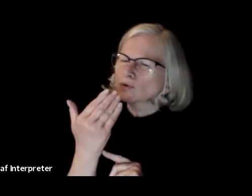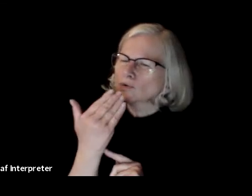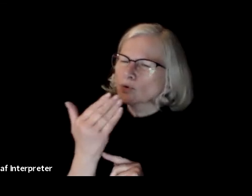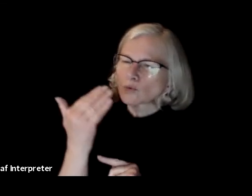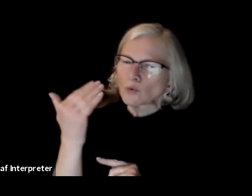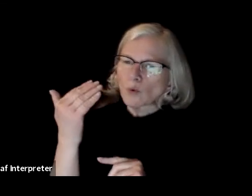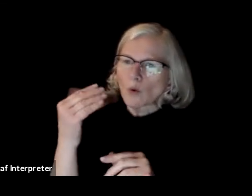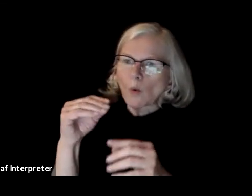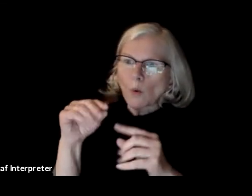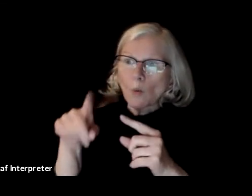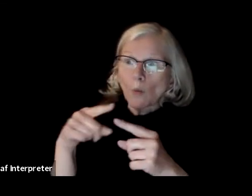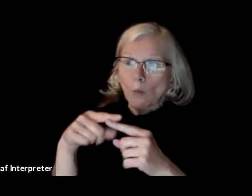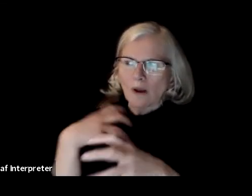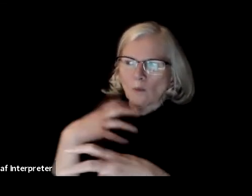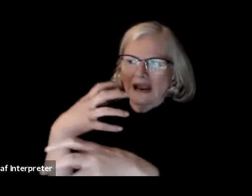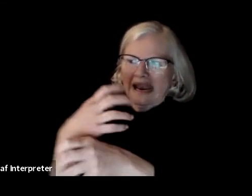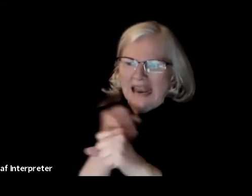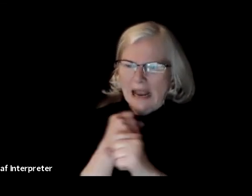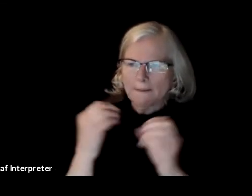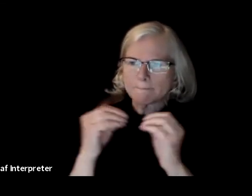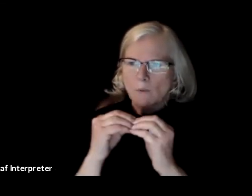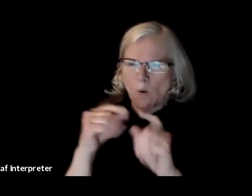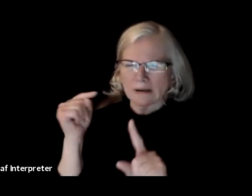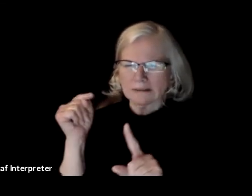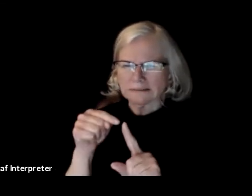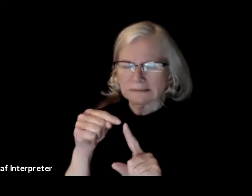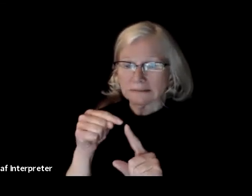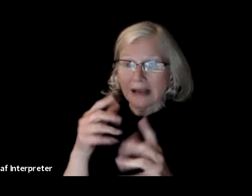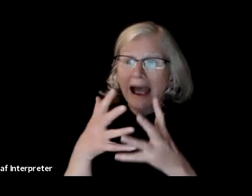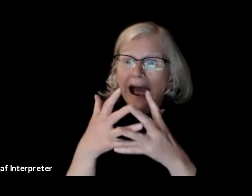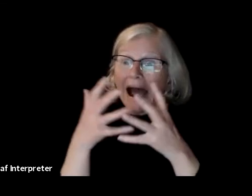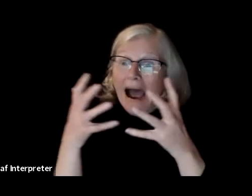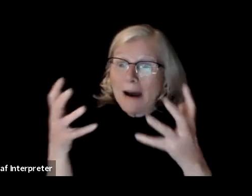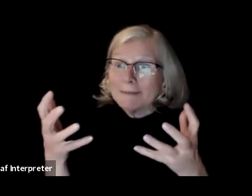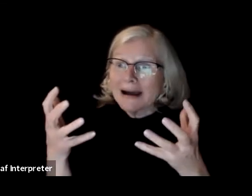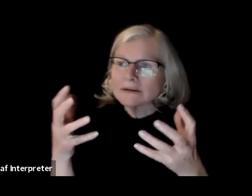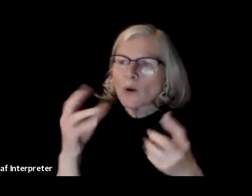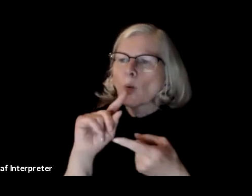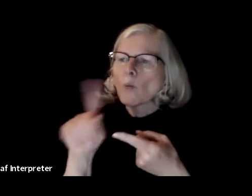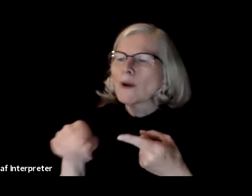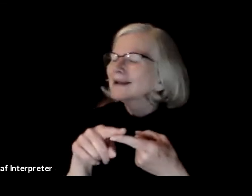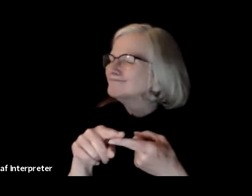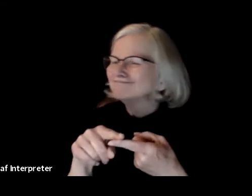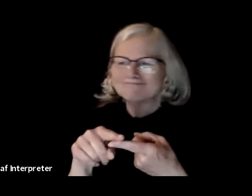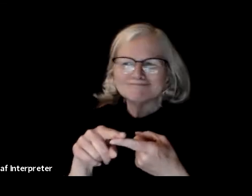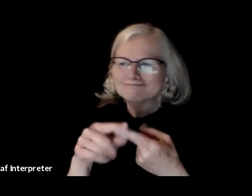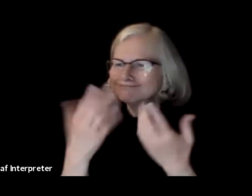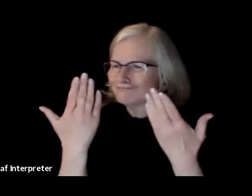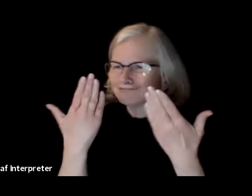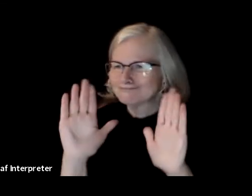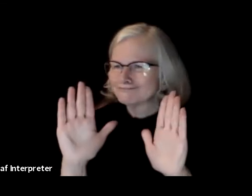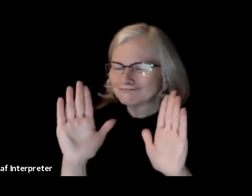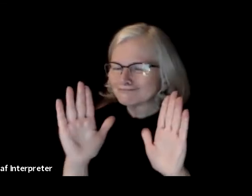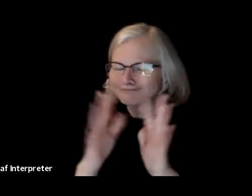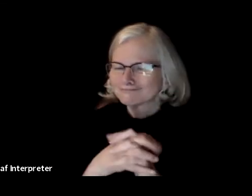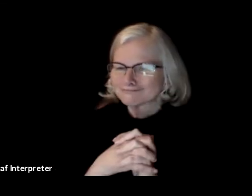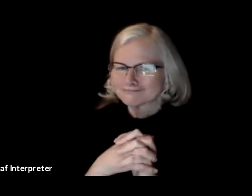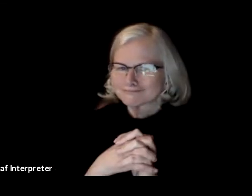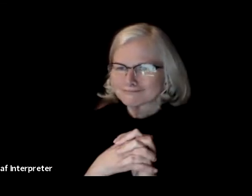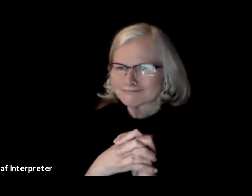kind of certainty about how much and when as we will have in future weeks, I think. Chris, would you add anything